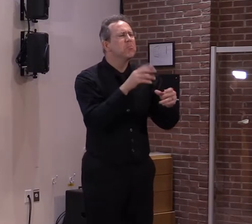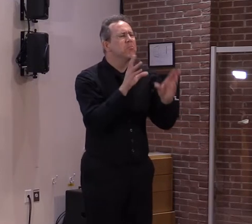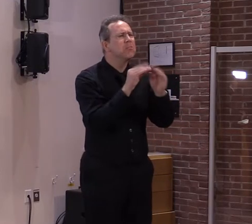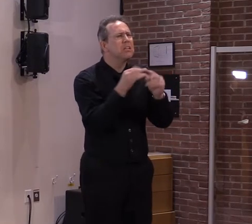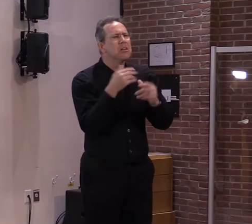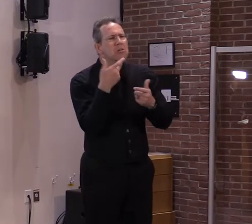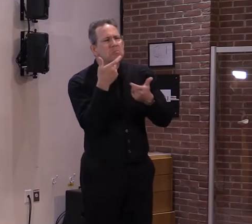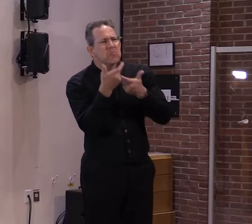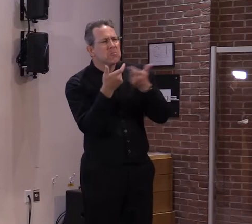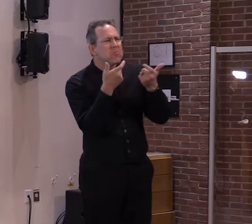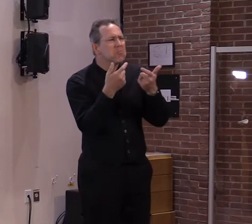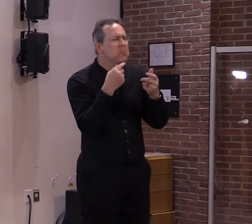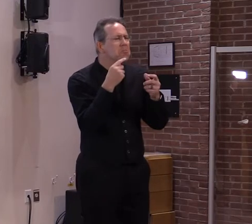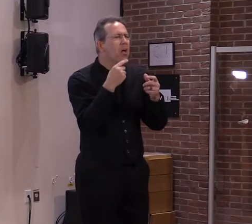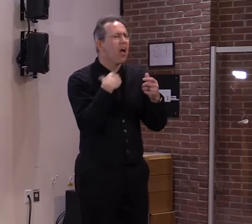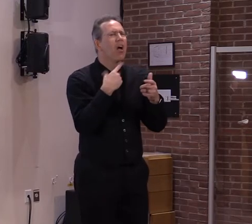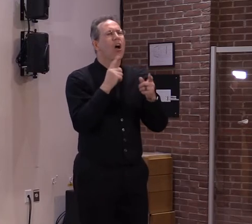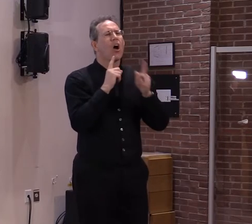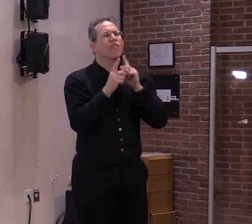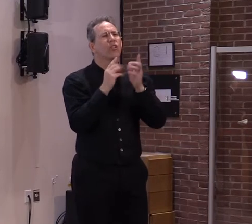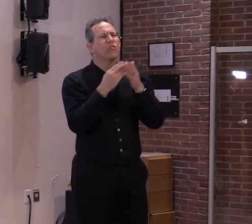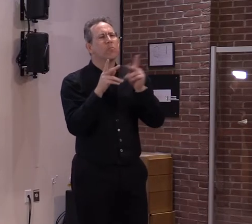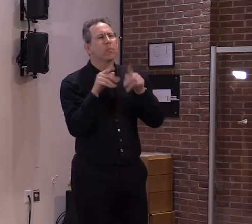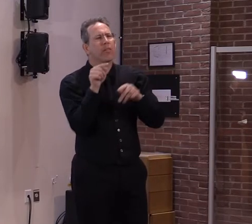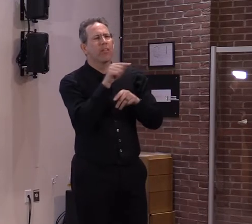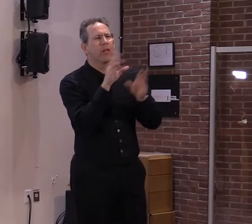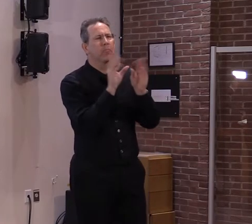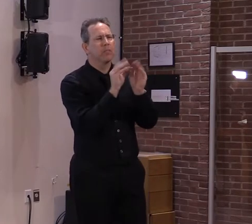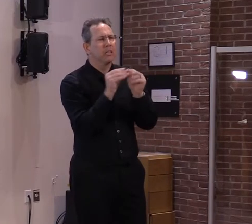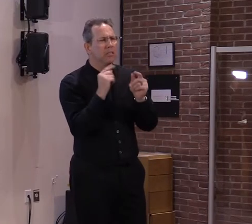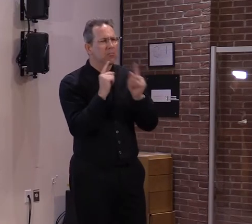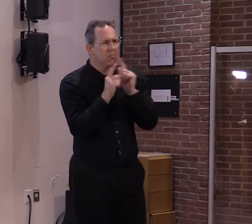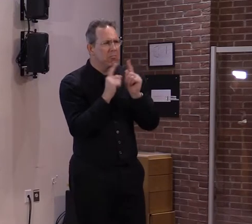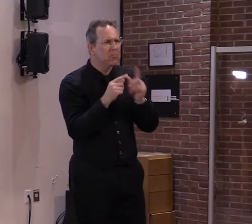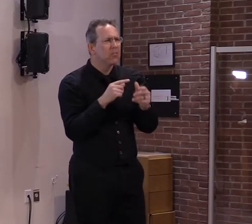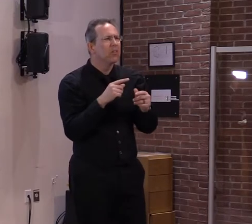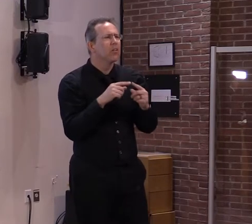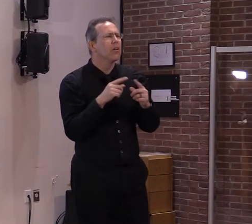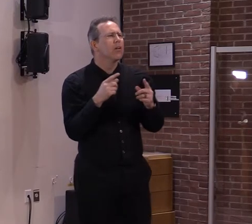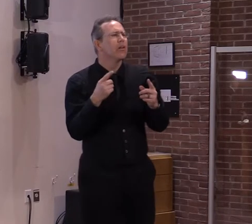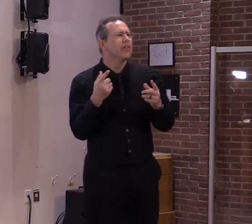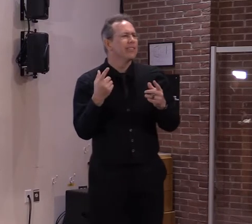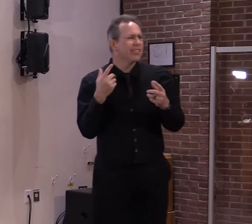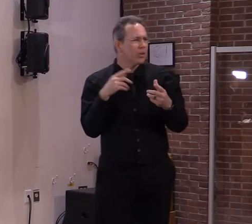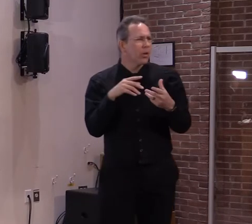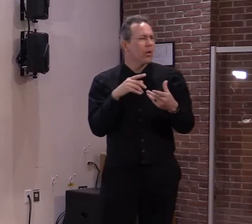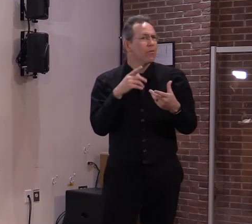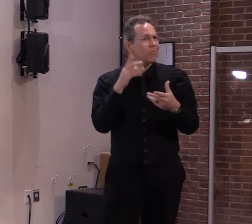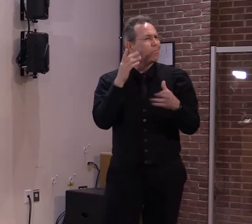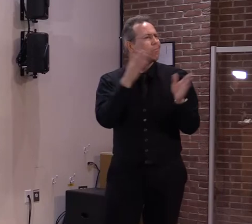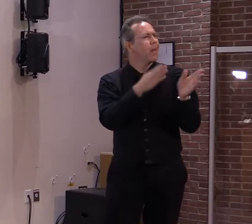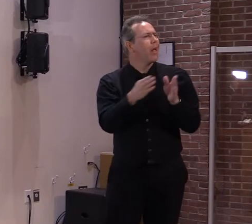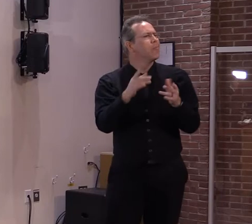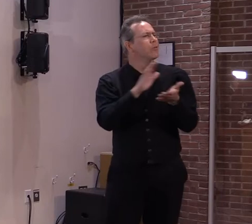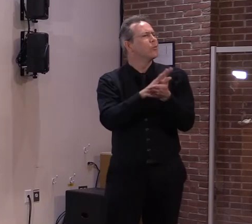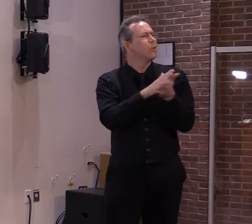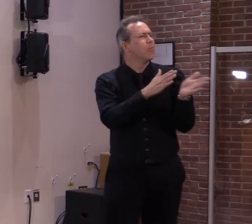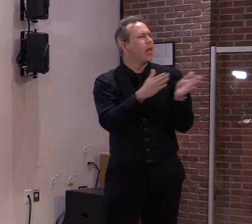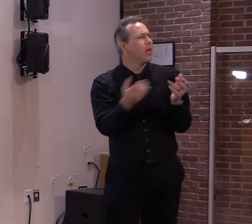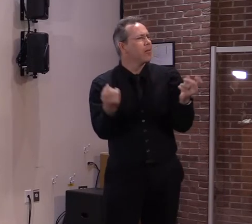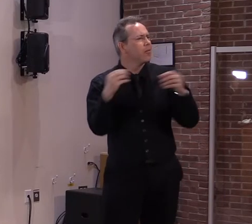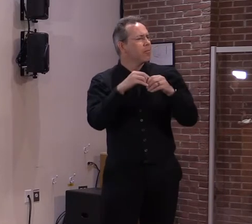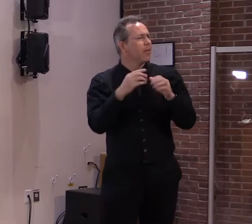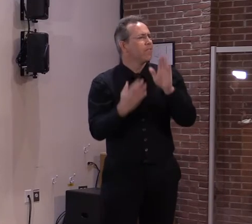it eventually get to in-person instruction before the end of the school year, and it seems